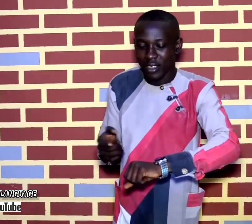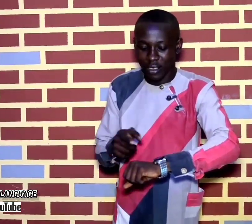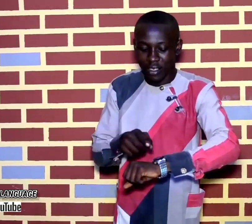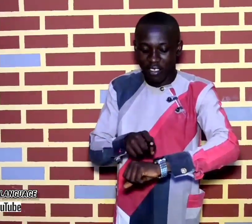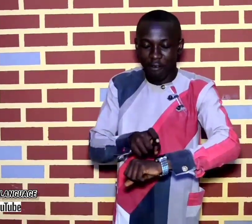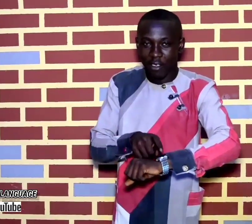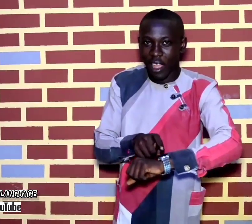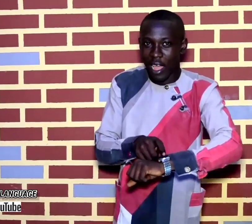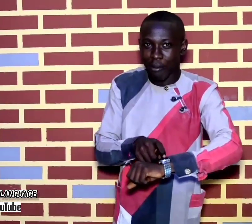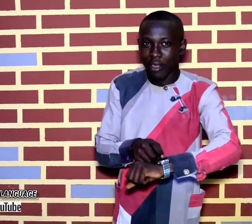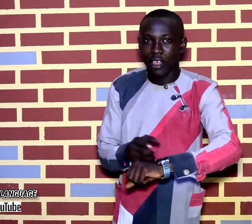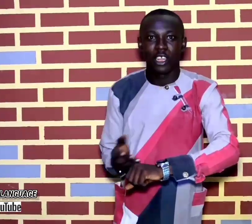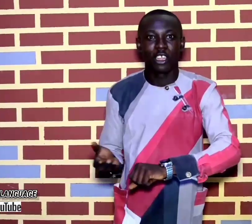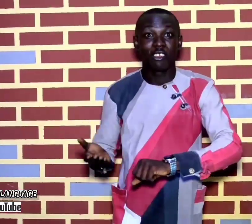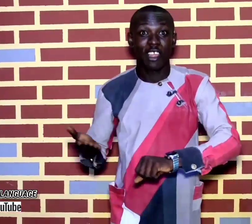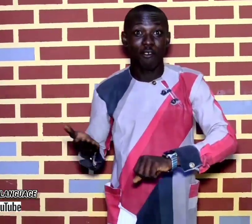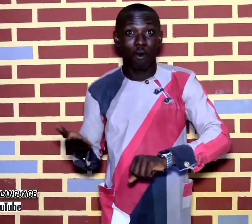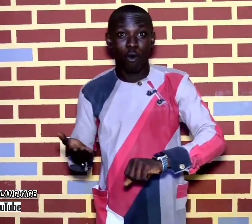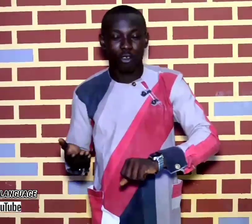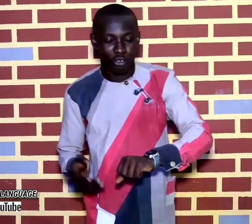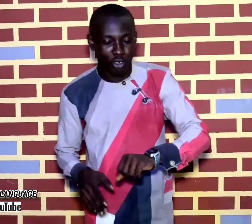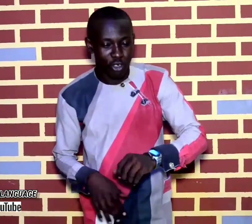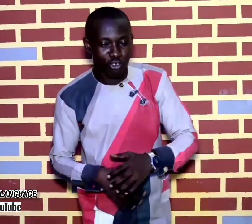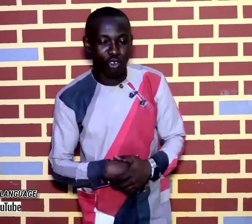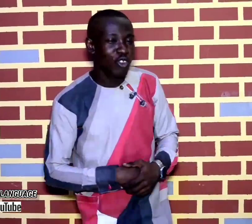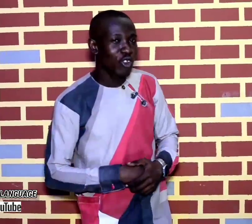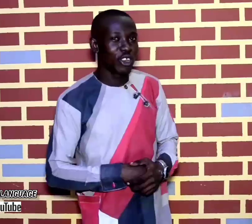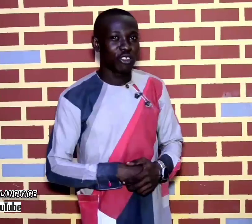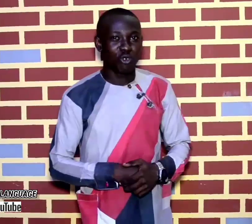This is time for time. This is time for what? So you go this way.